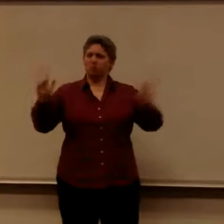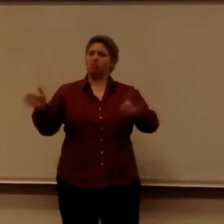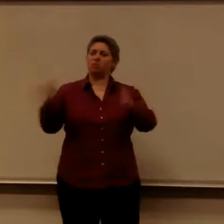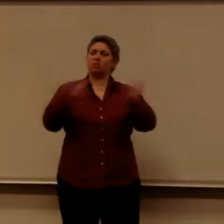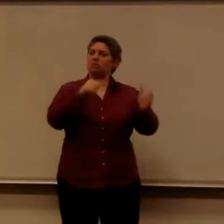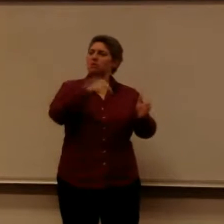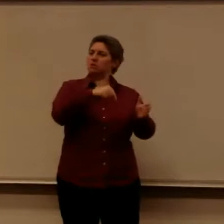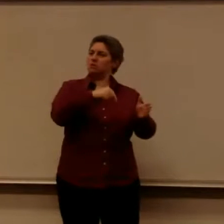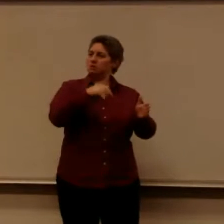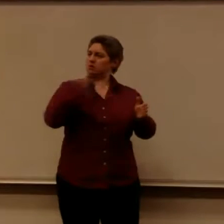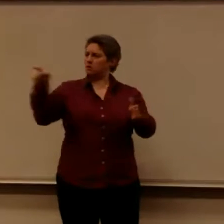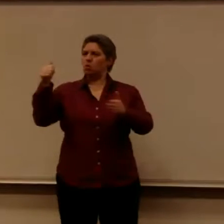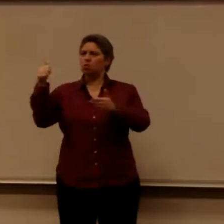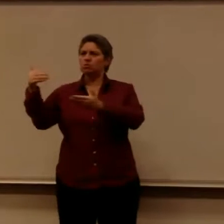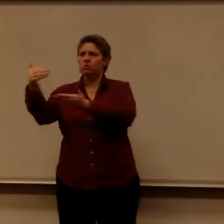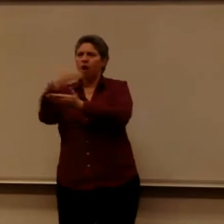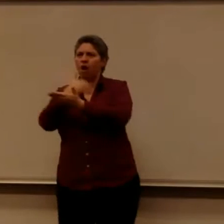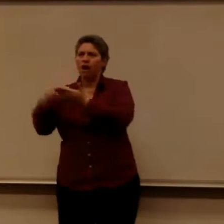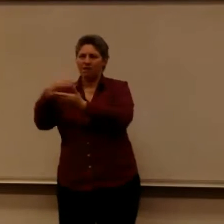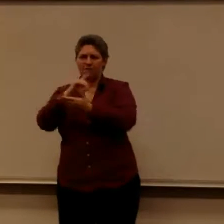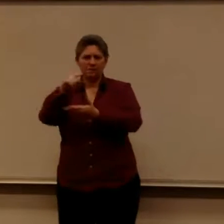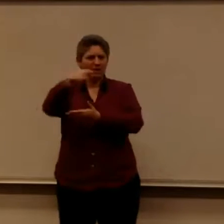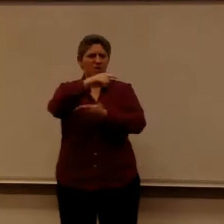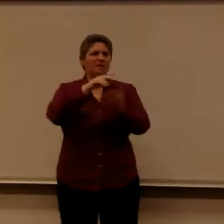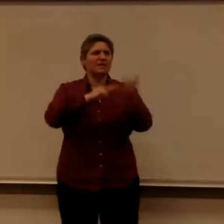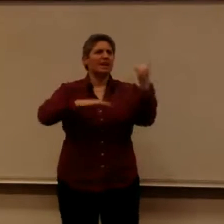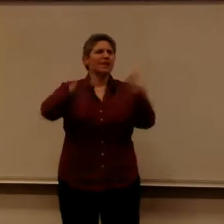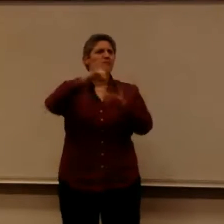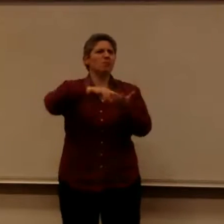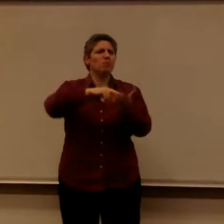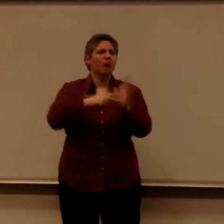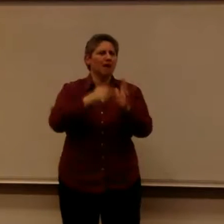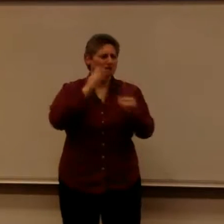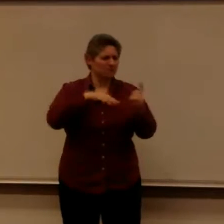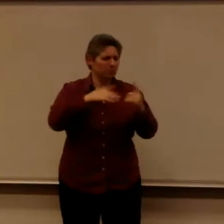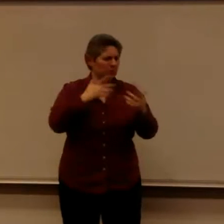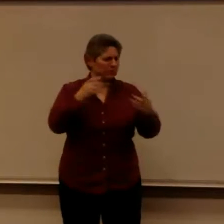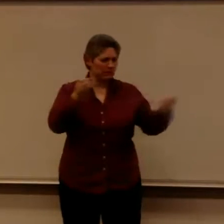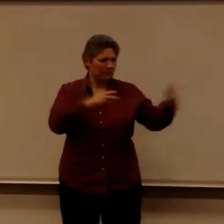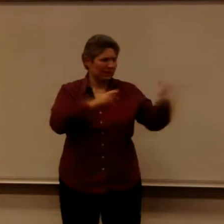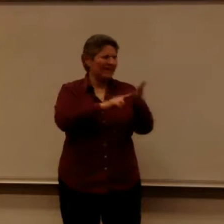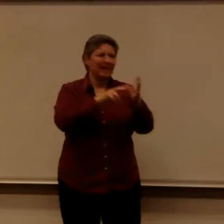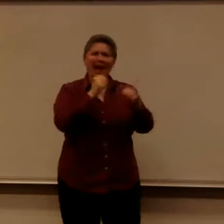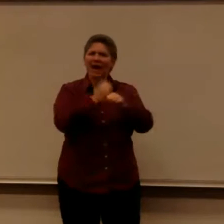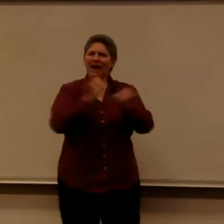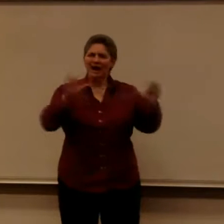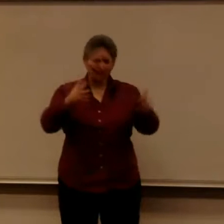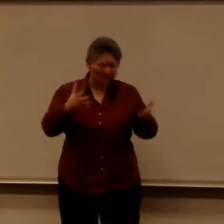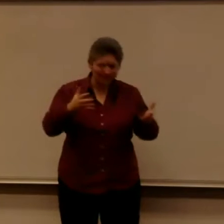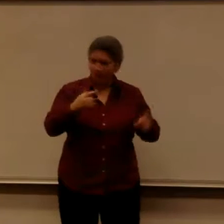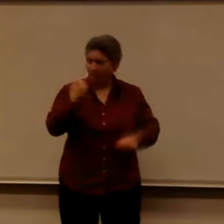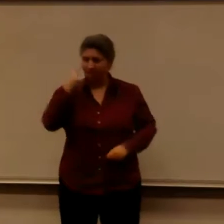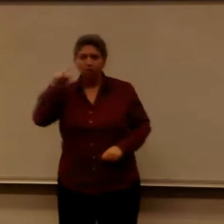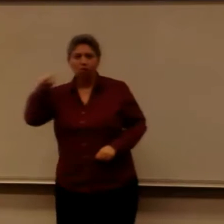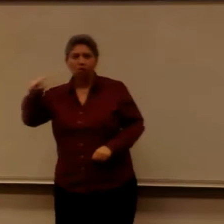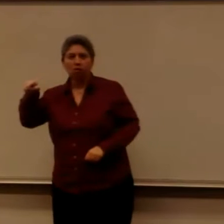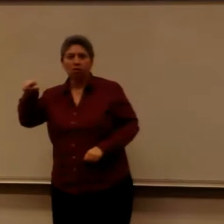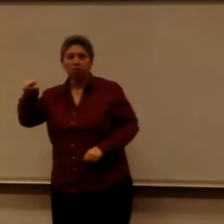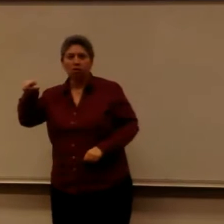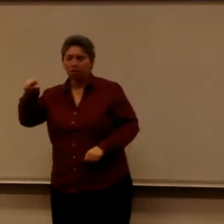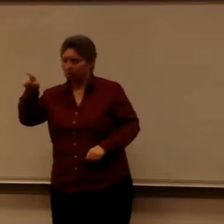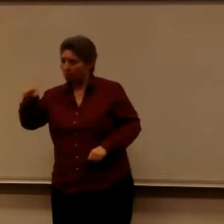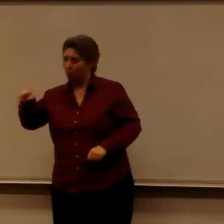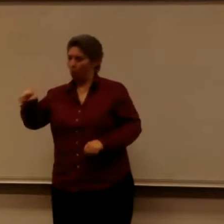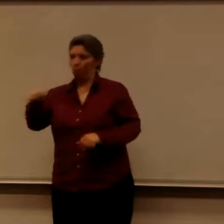because the Scottish Government and Parliament don't administer that anymore. But it is there as an archive, so that people maybe when they're creating the national